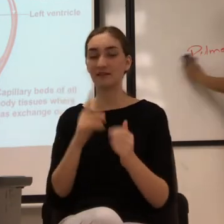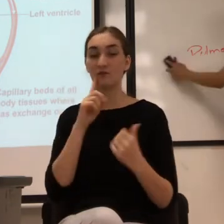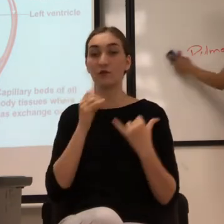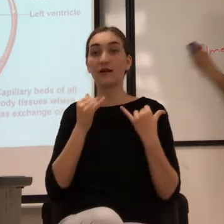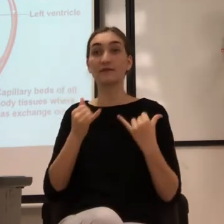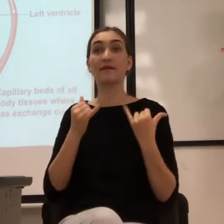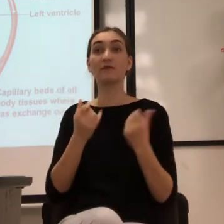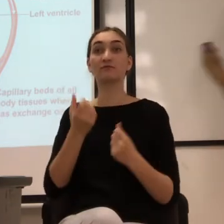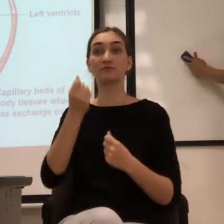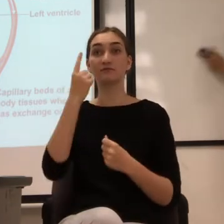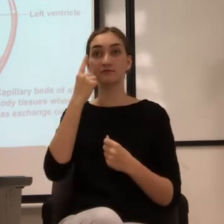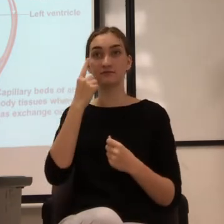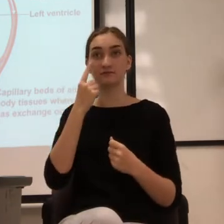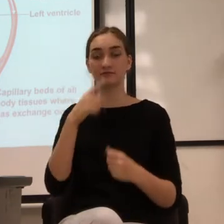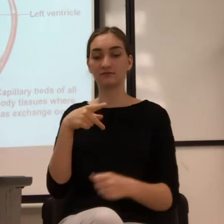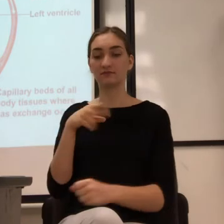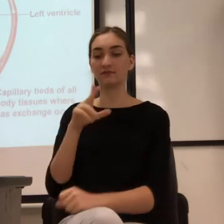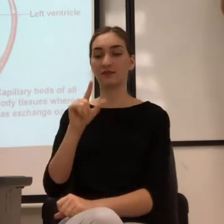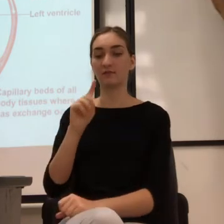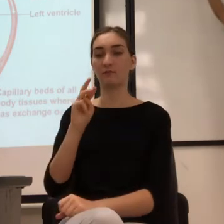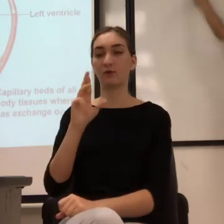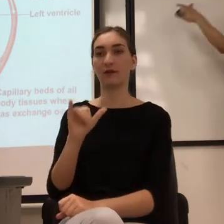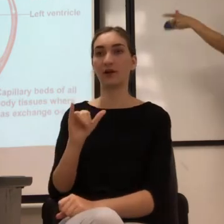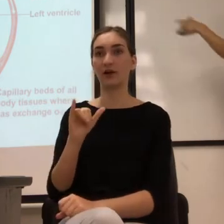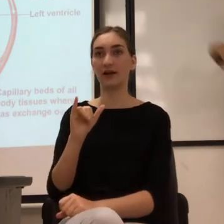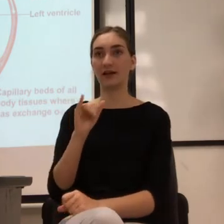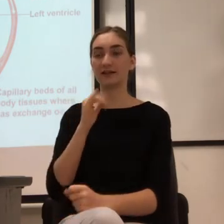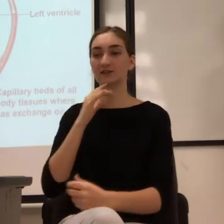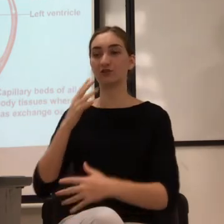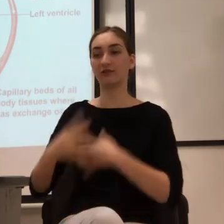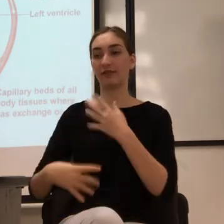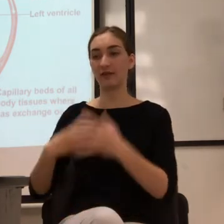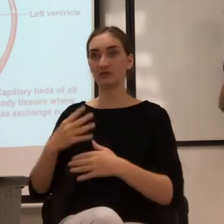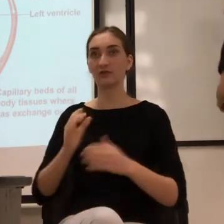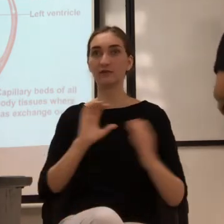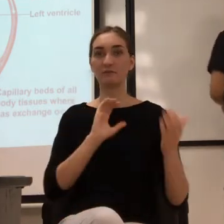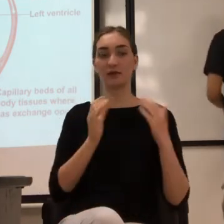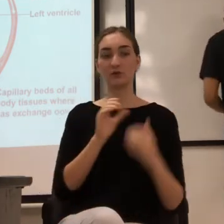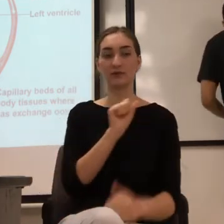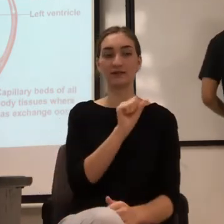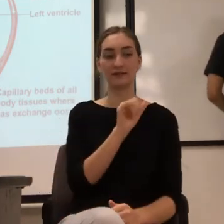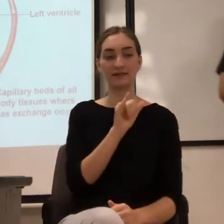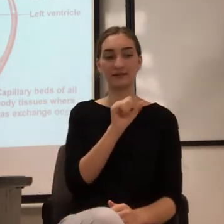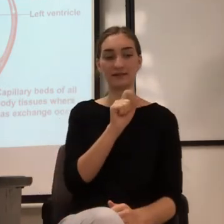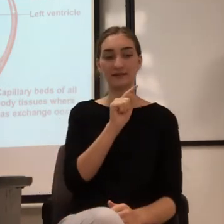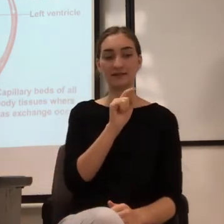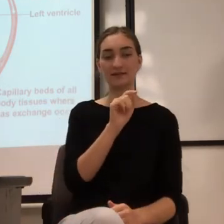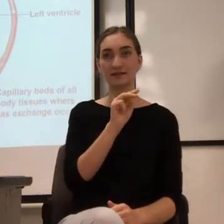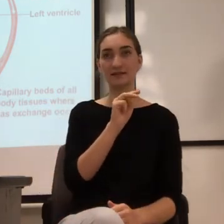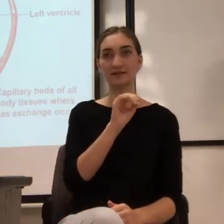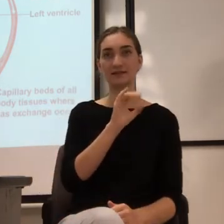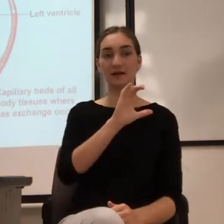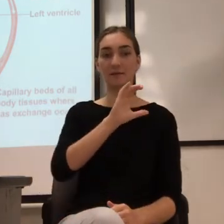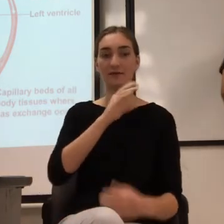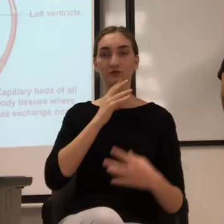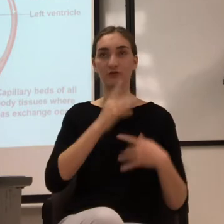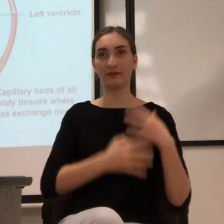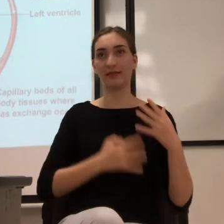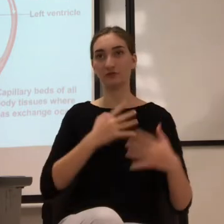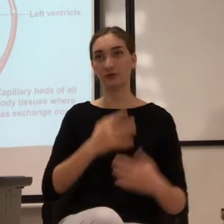understand pulmonary circulation versus systemic circulation. Okay, let's do that.